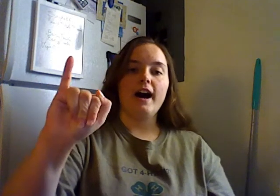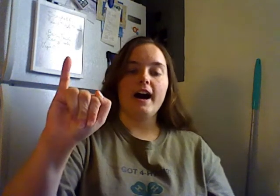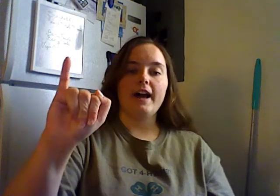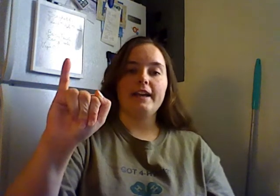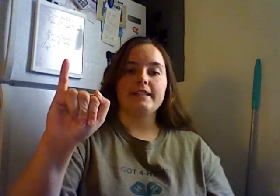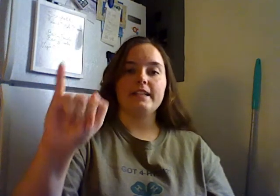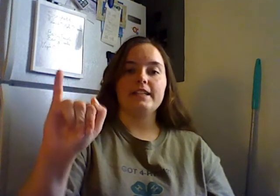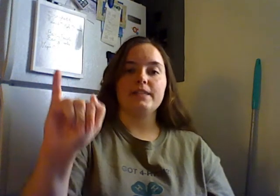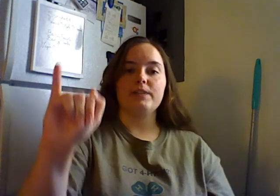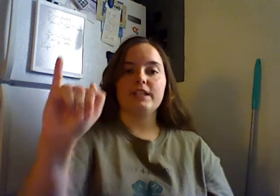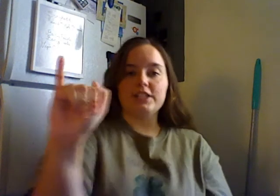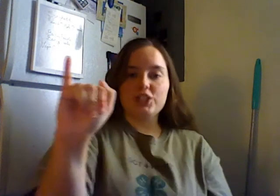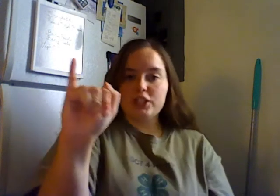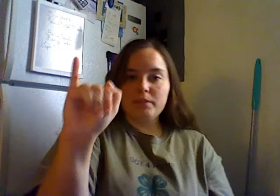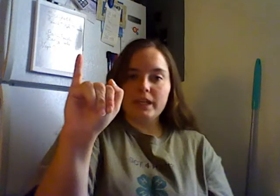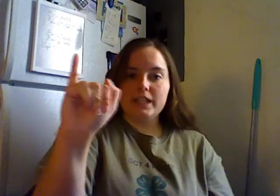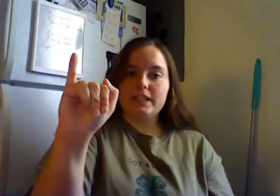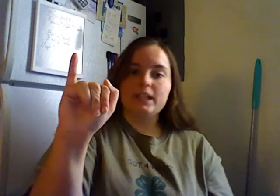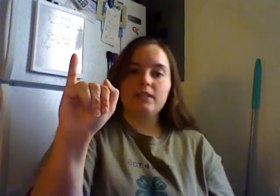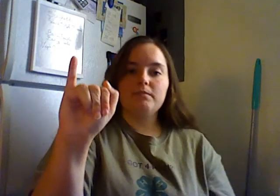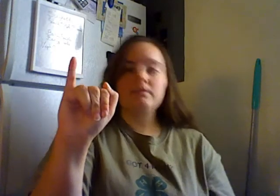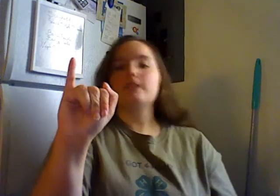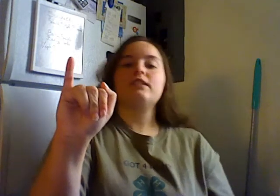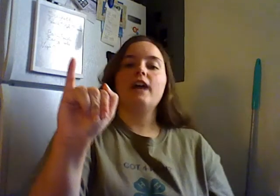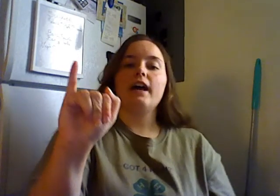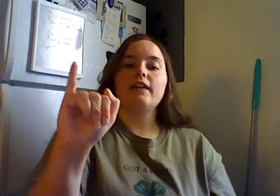I is an easy one, because just a little pinky sticking up, this little I.